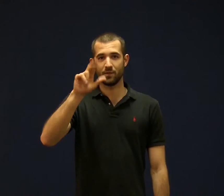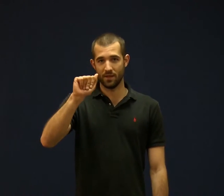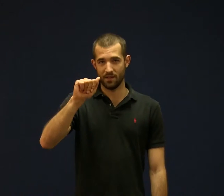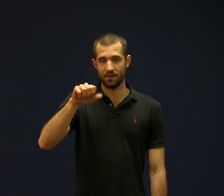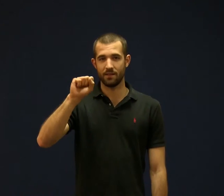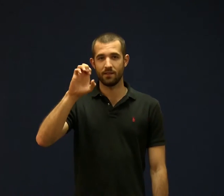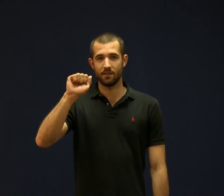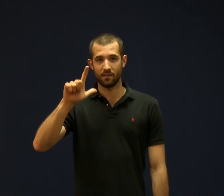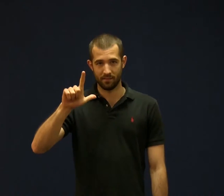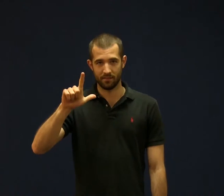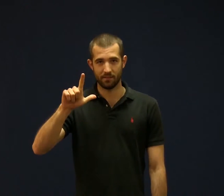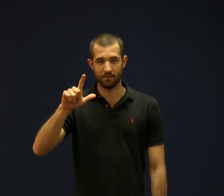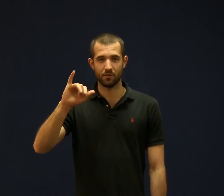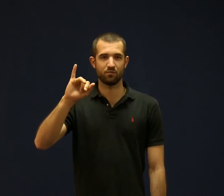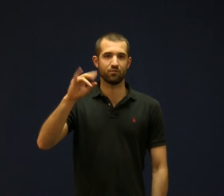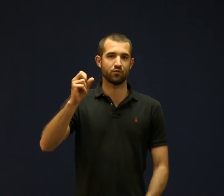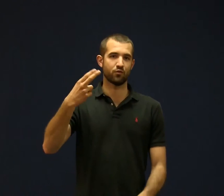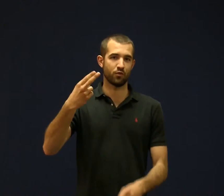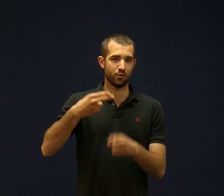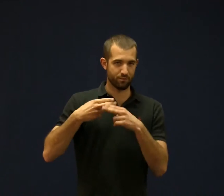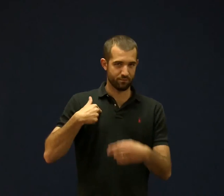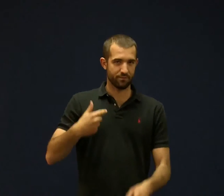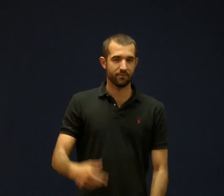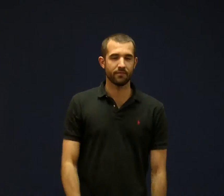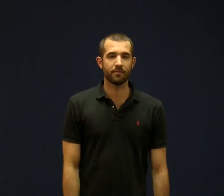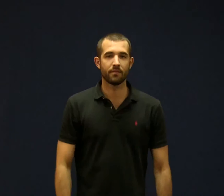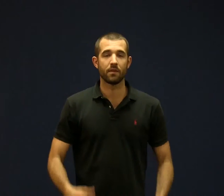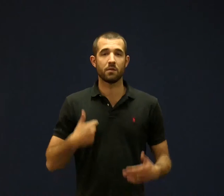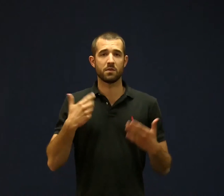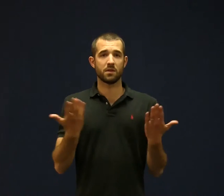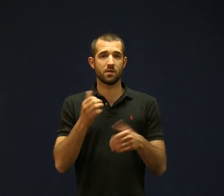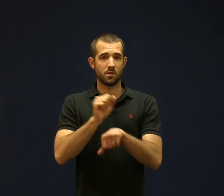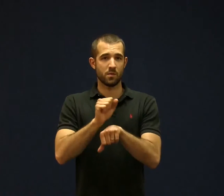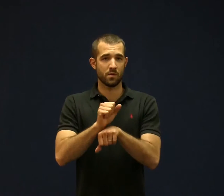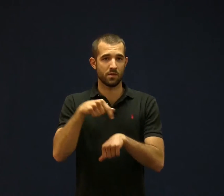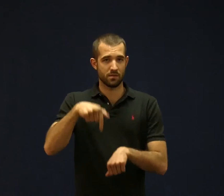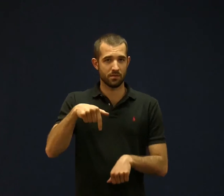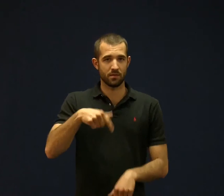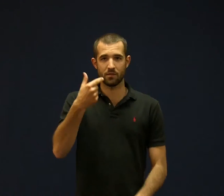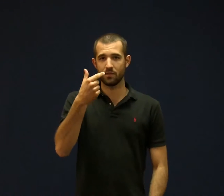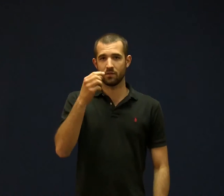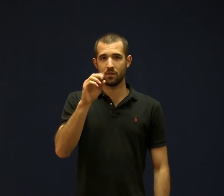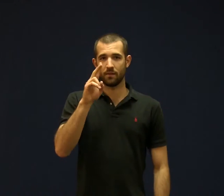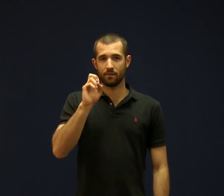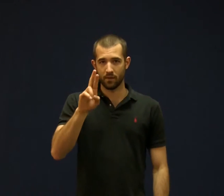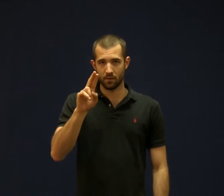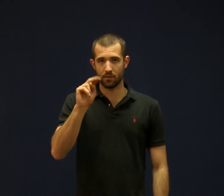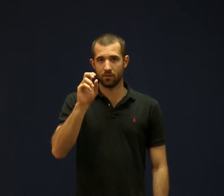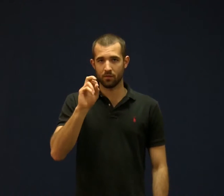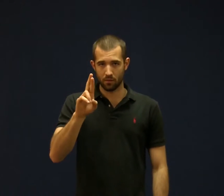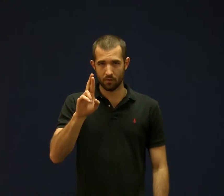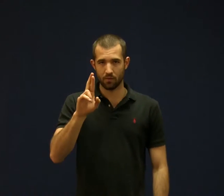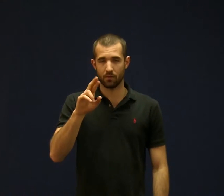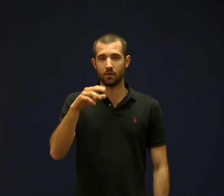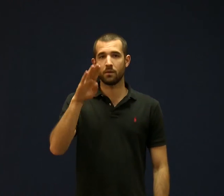Hi, I'm Joshua Seal. People call me Josh. I work at Governor